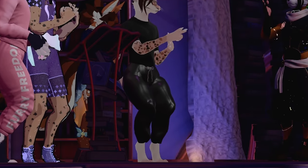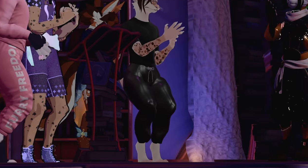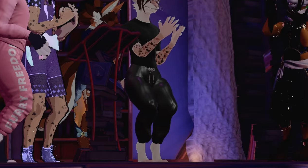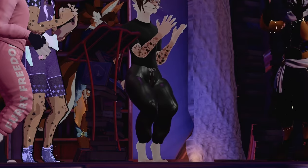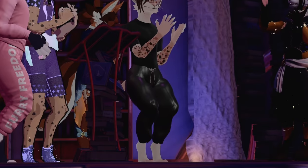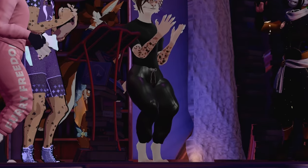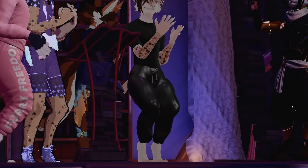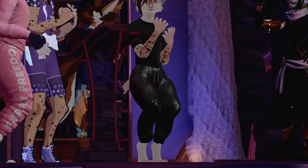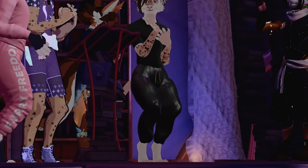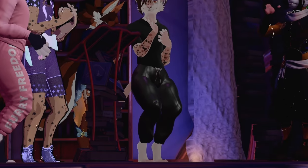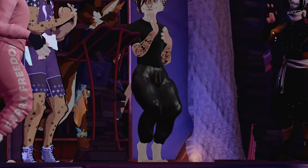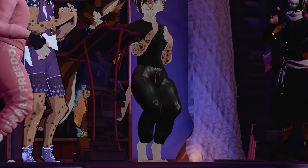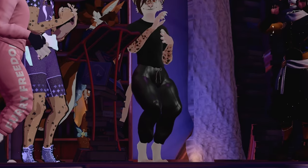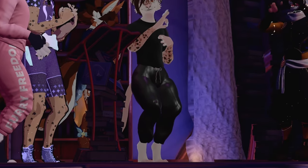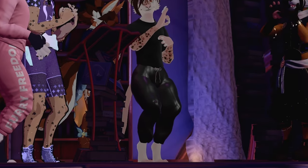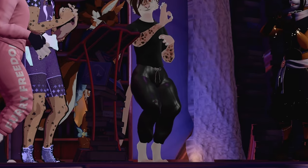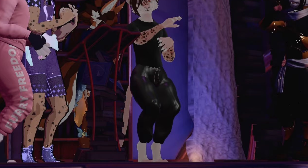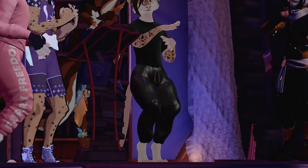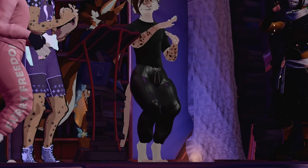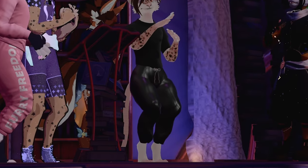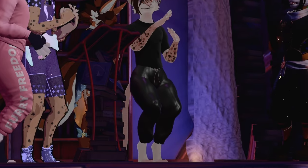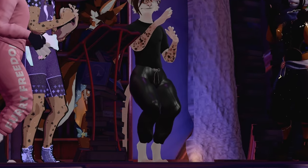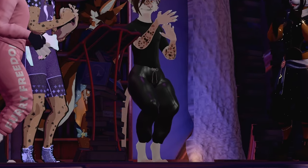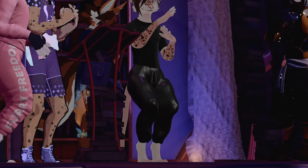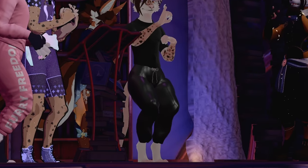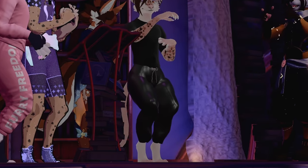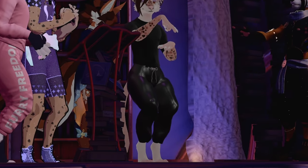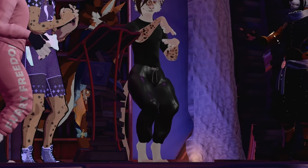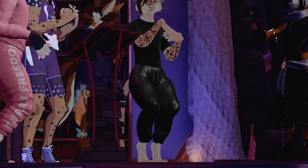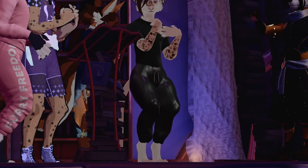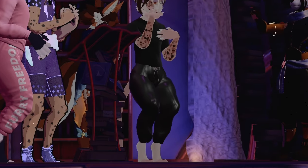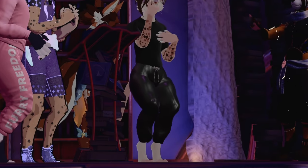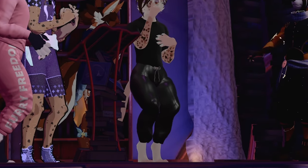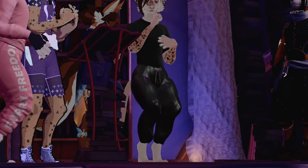You have suggestions about where people can go to learn real life sign language?